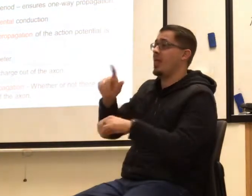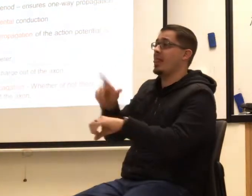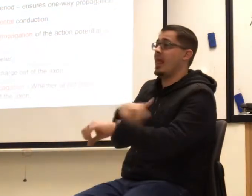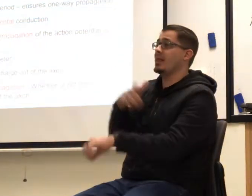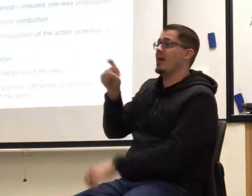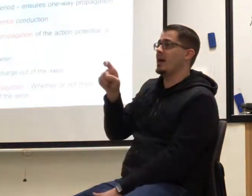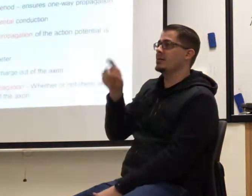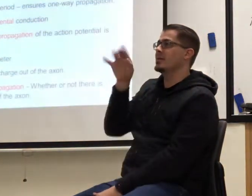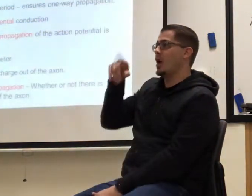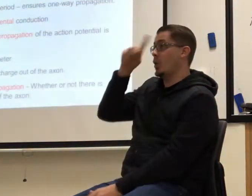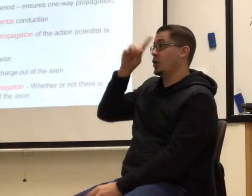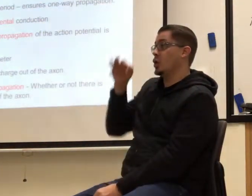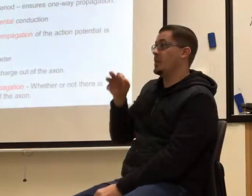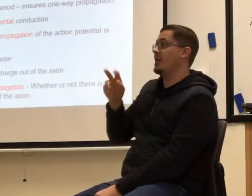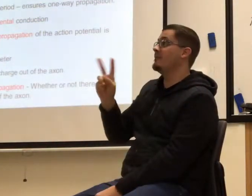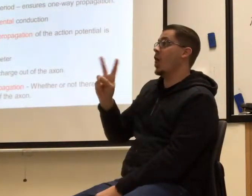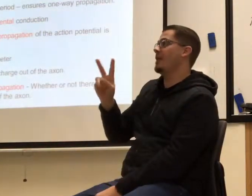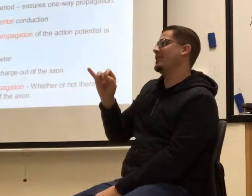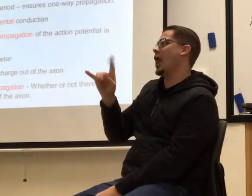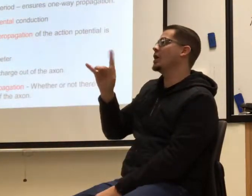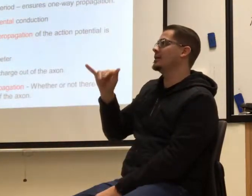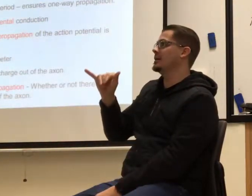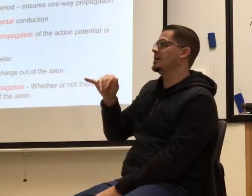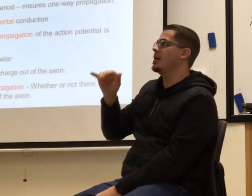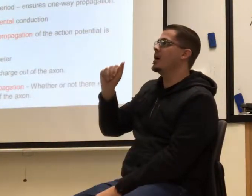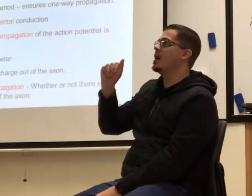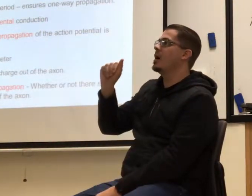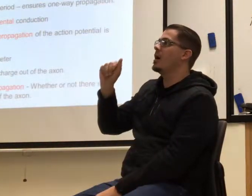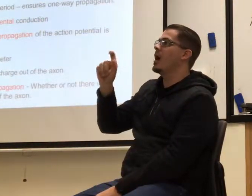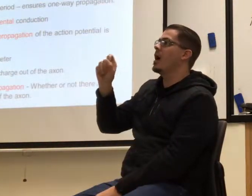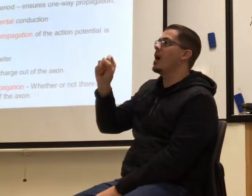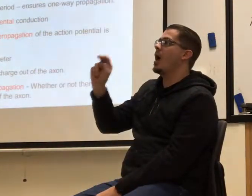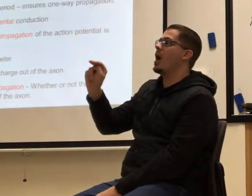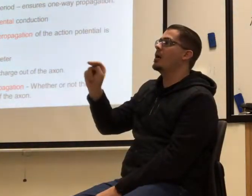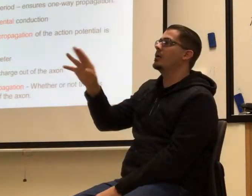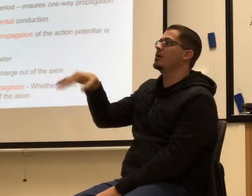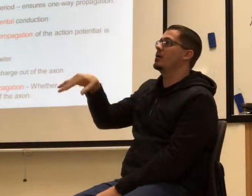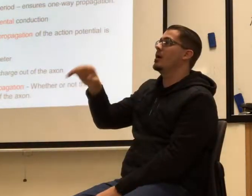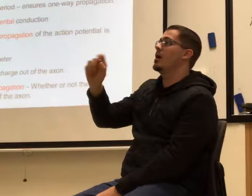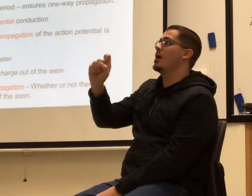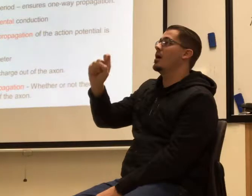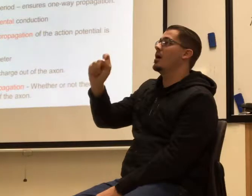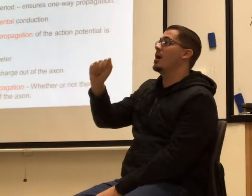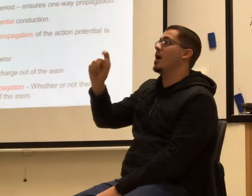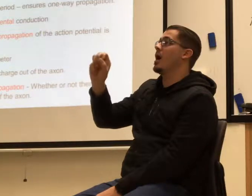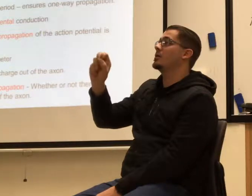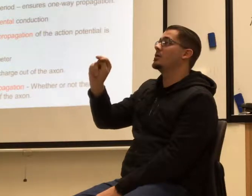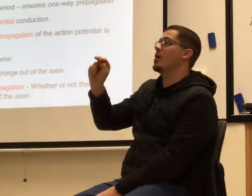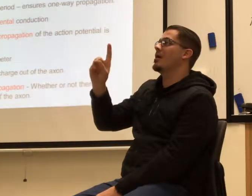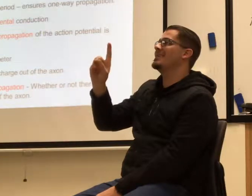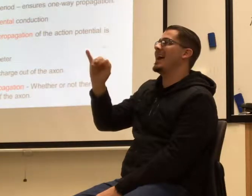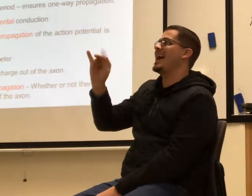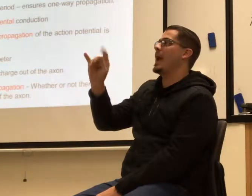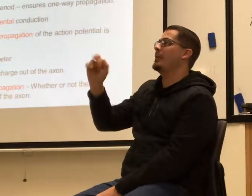That determines velocity. Axon diameter. Okay, let's think about that.